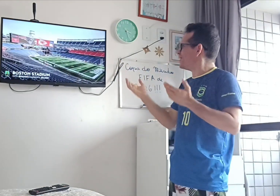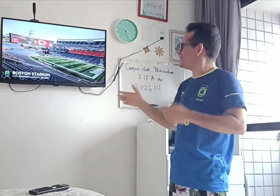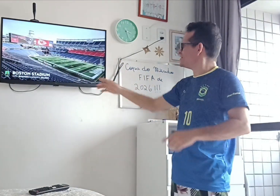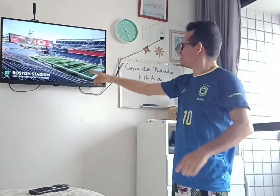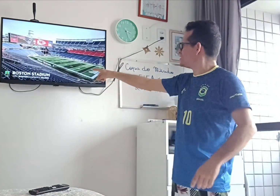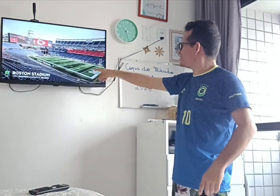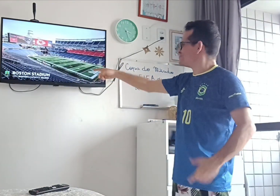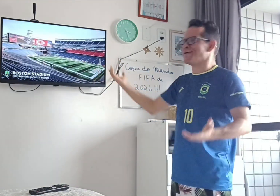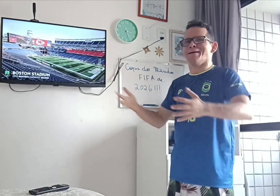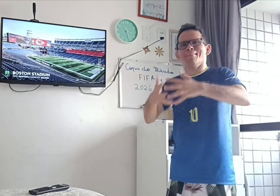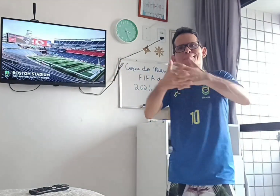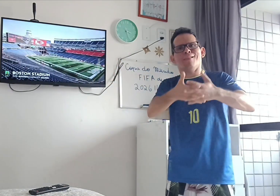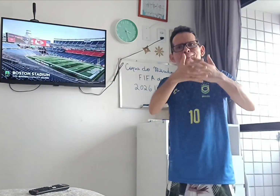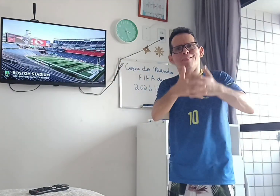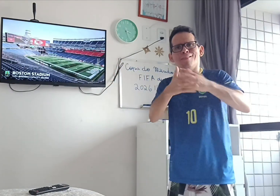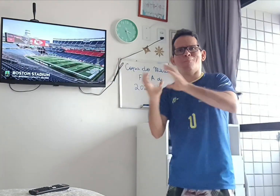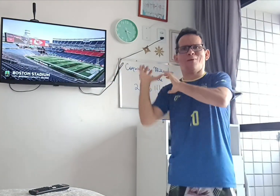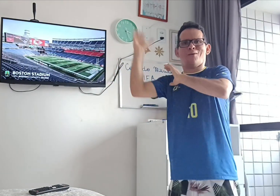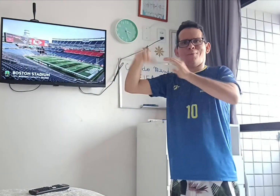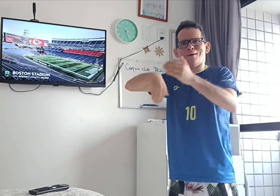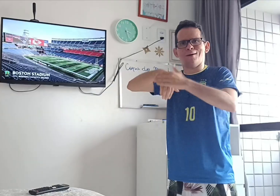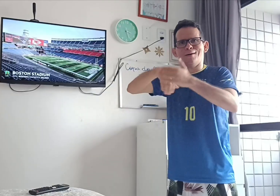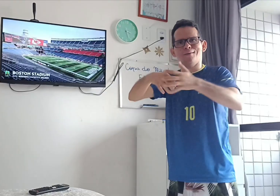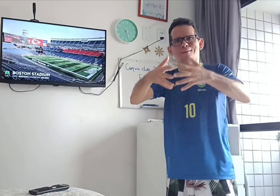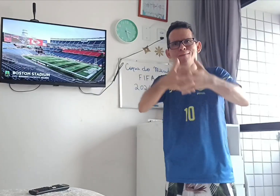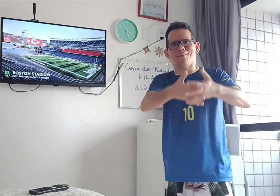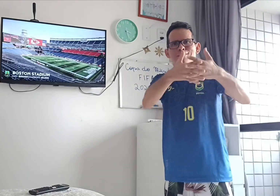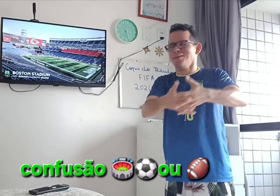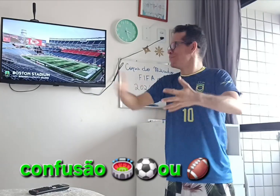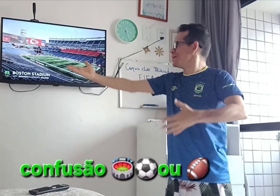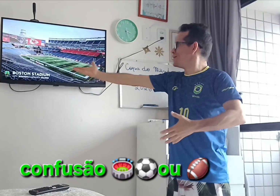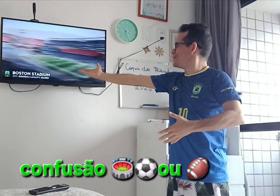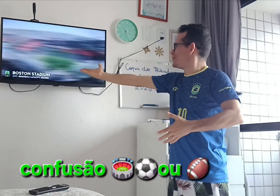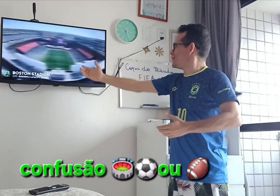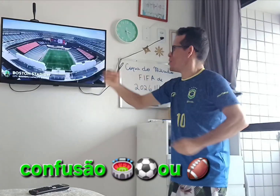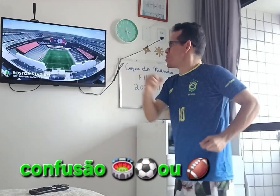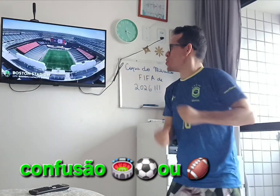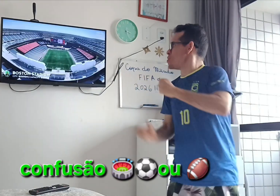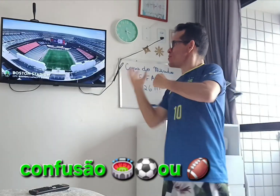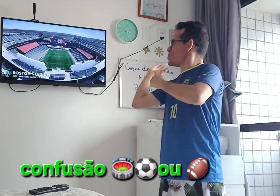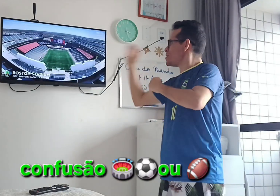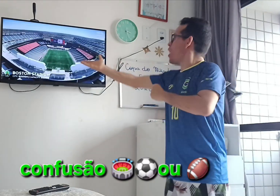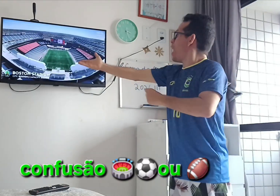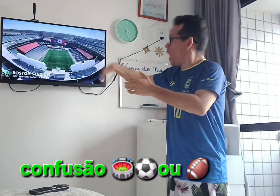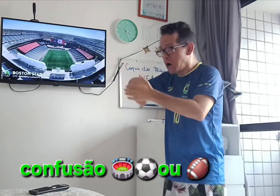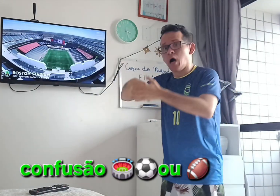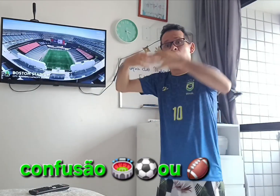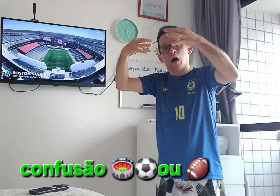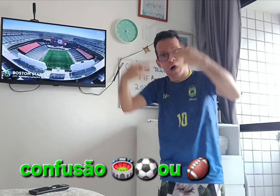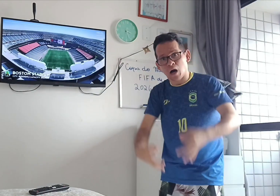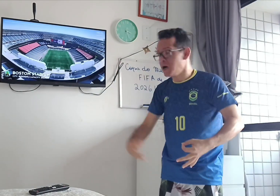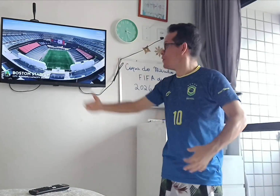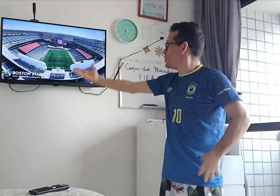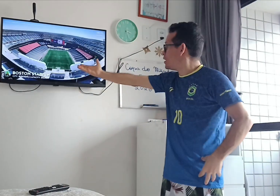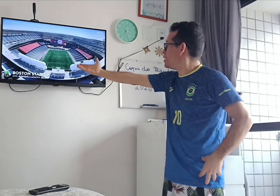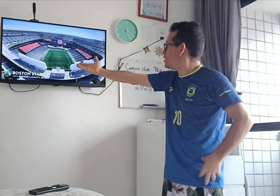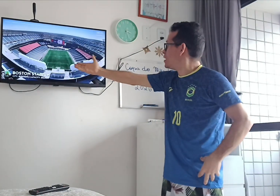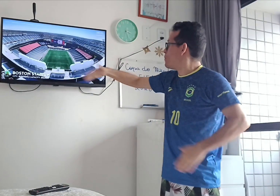3 main tiers of seating wrap around most of the pitch, with business clubs and private suites built into the structure. And on World Cup nights, special